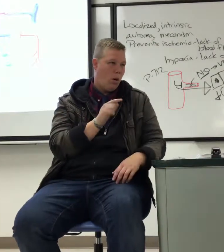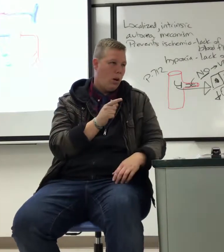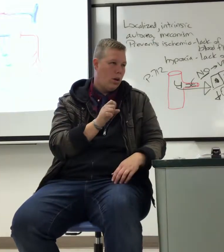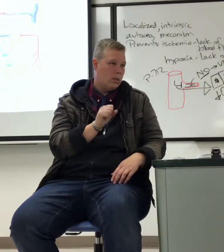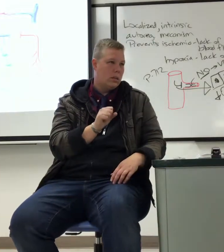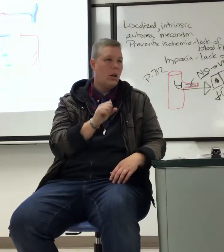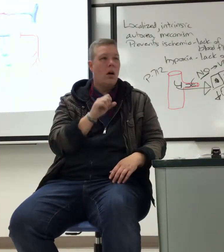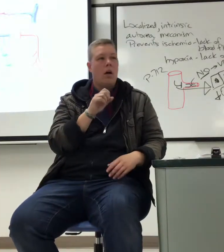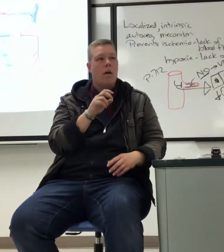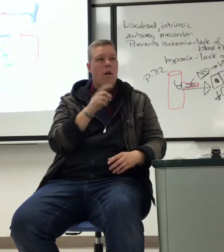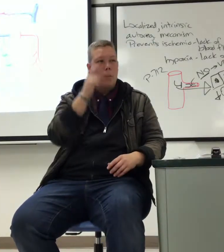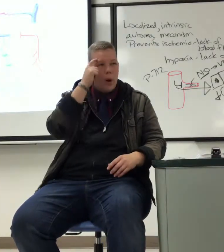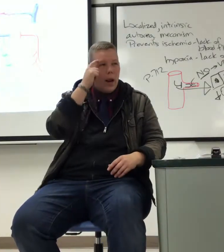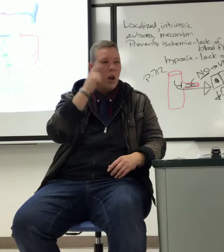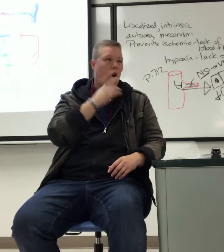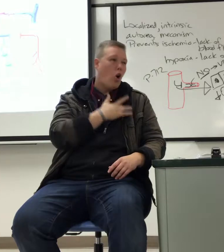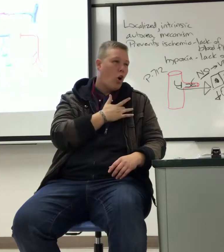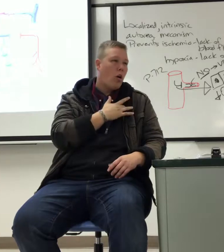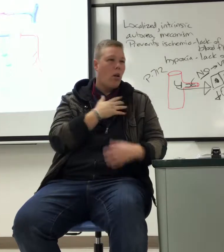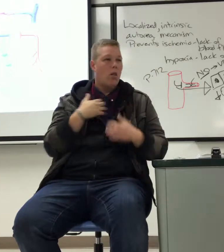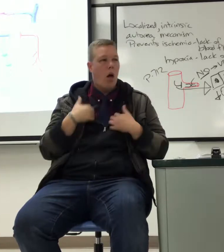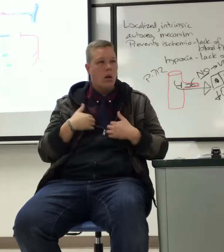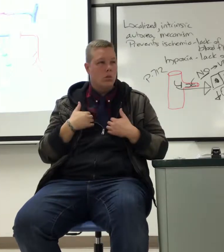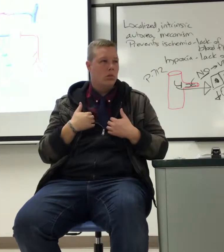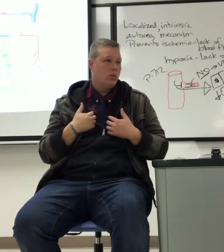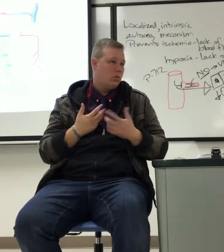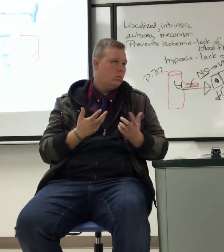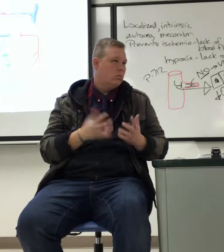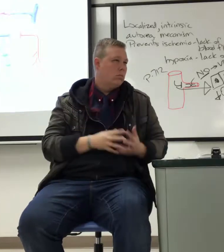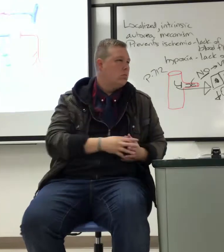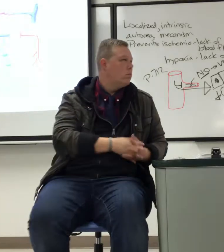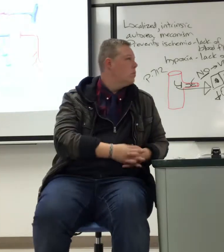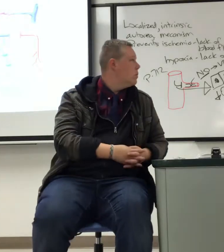Vital organs are brain, heart, lungs.